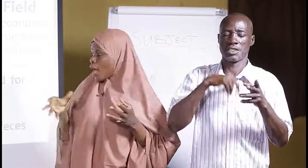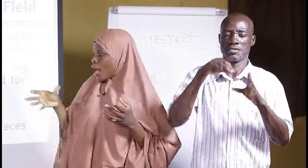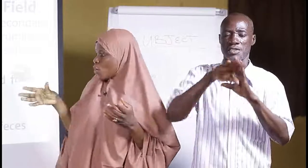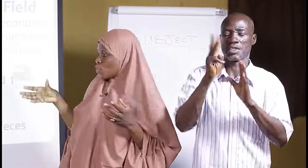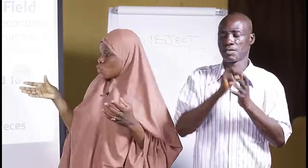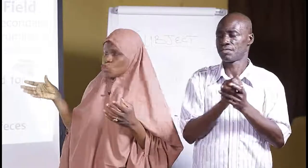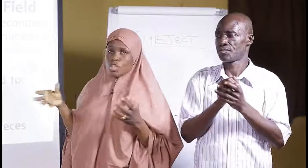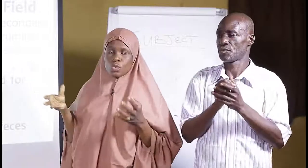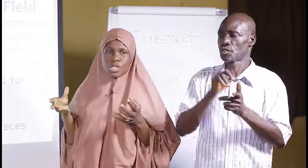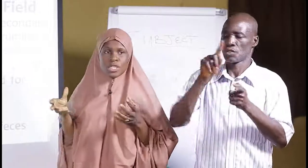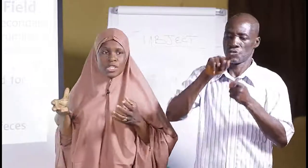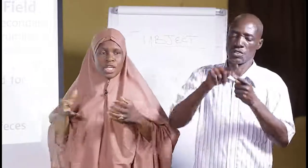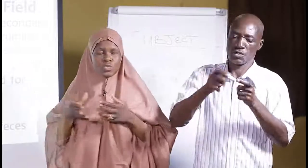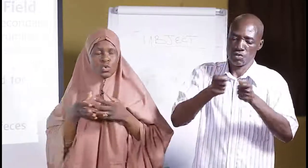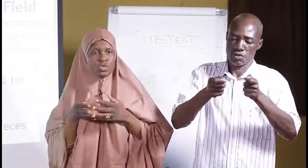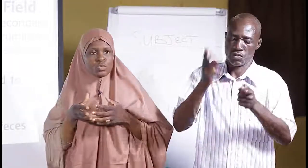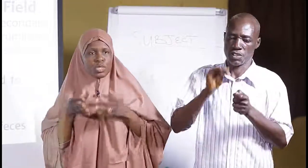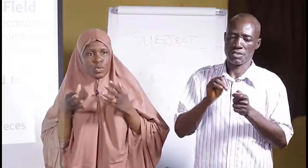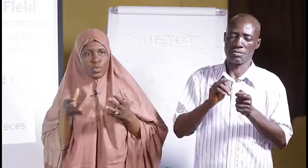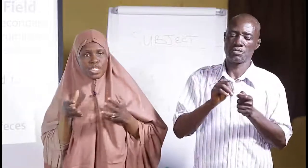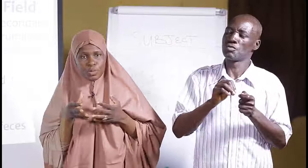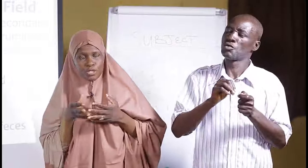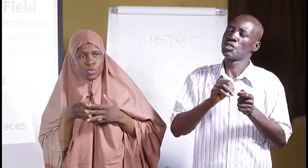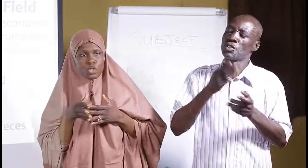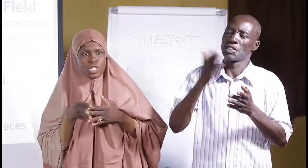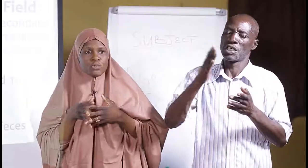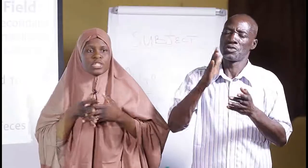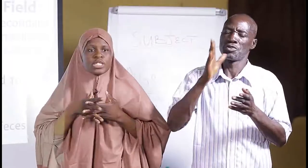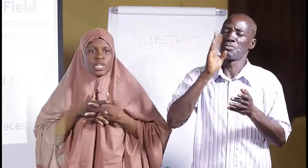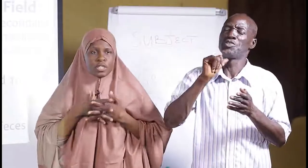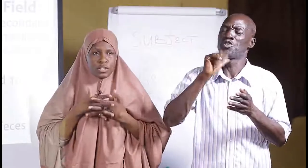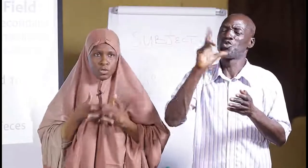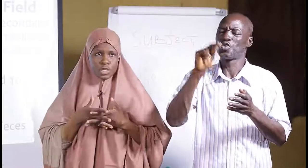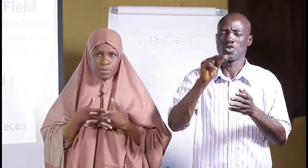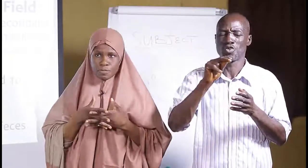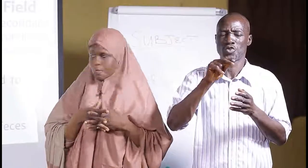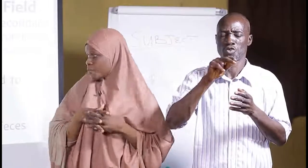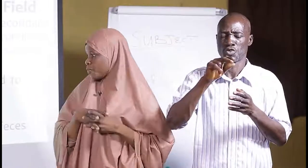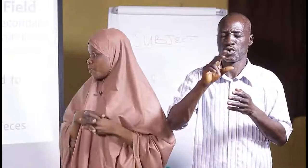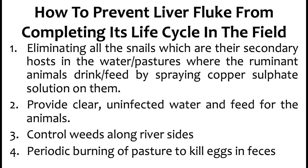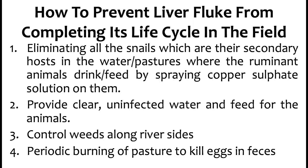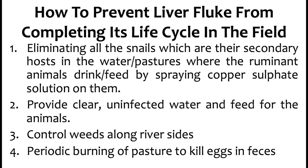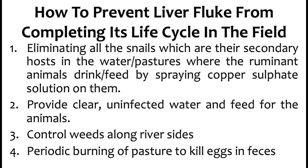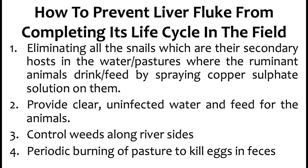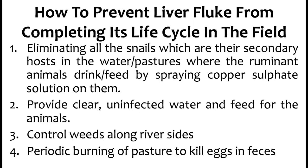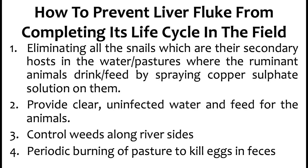no, when you control the weeds, there is no going to be proper space for what? For the snail to live.